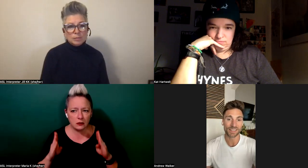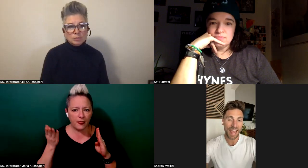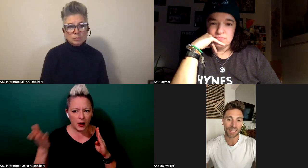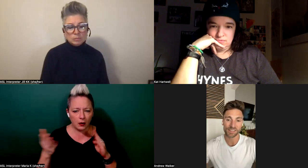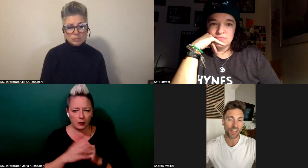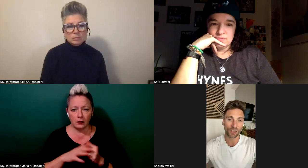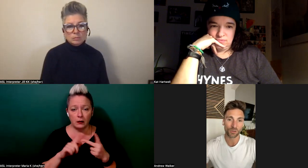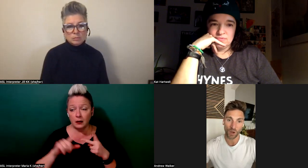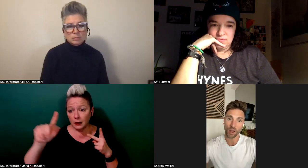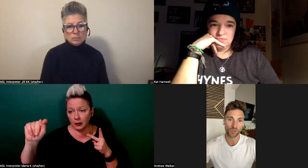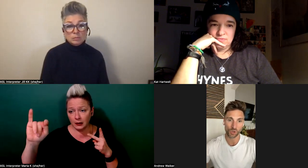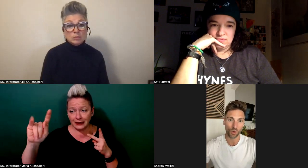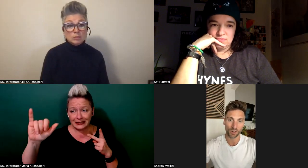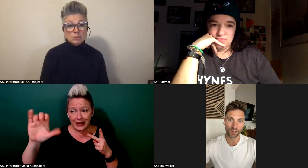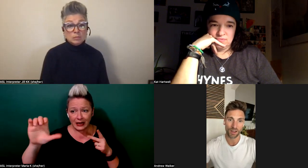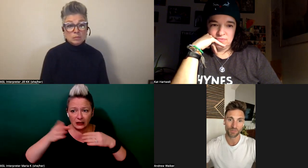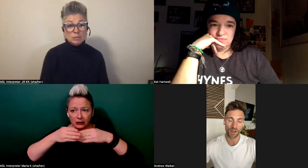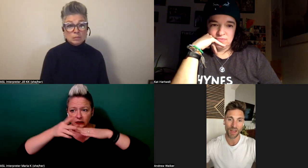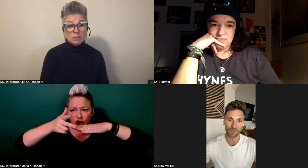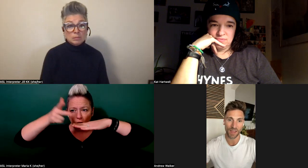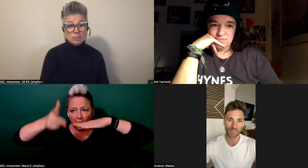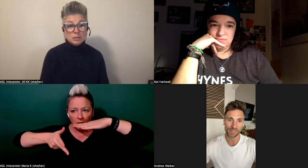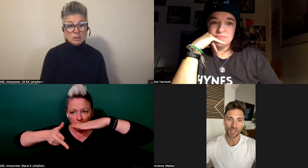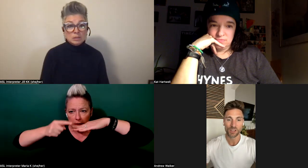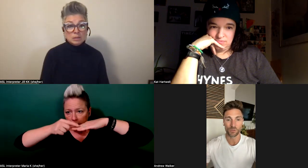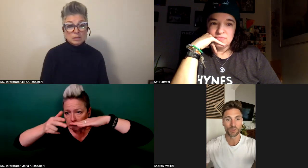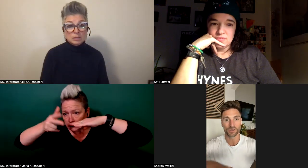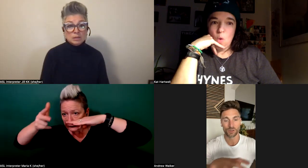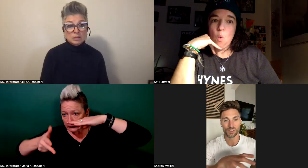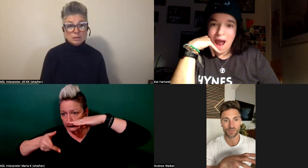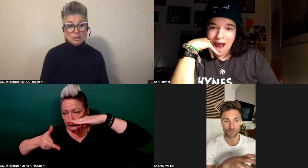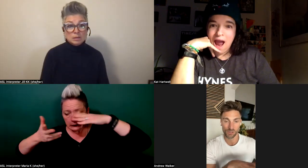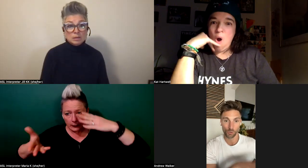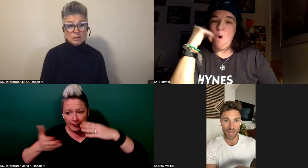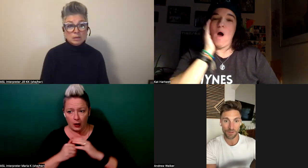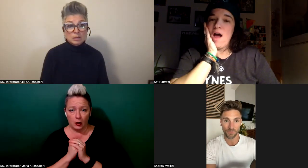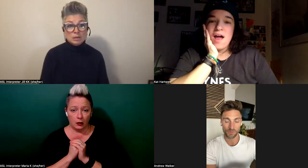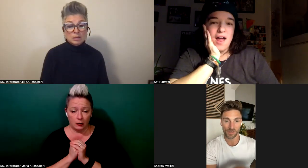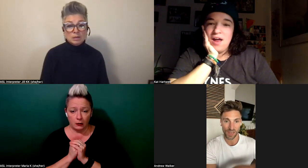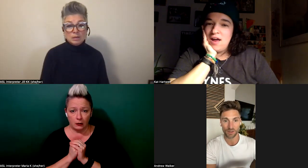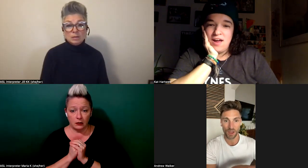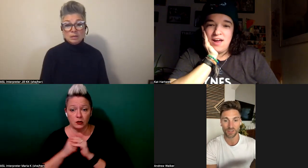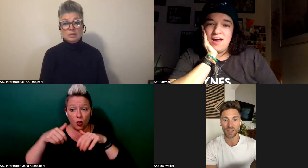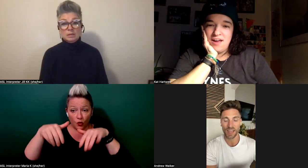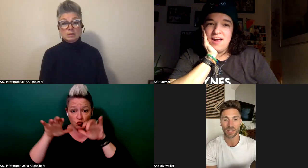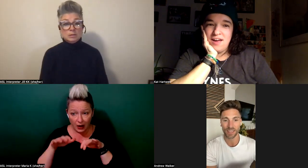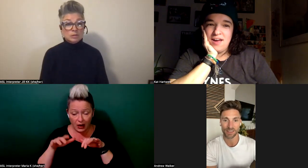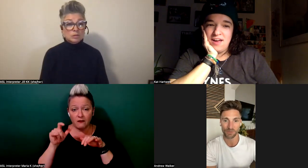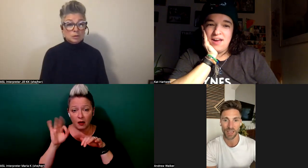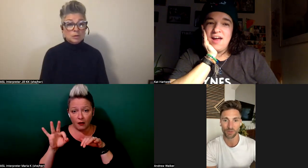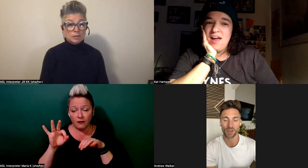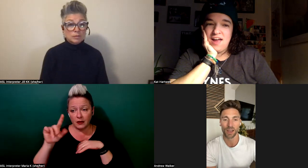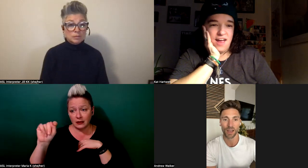The Titanic sunk right off the shore of Halifax. So there's the grave site of the